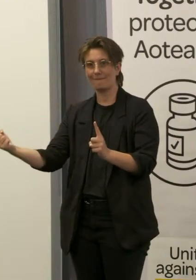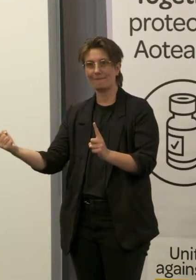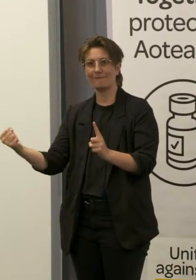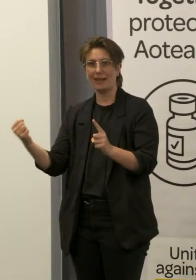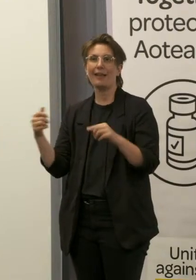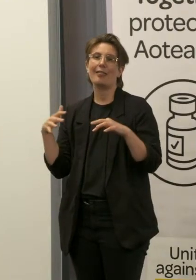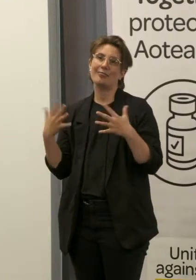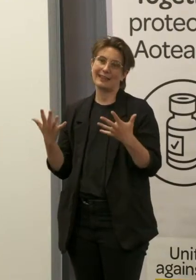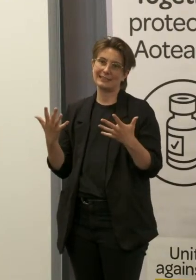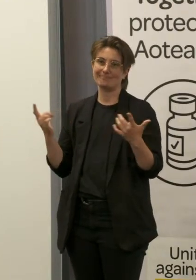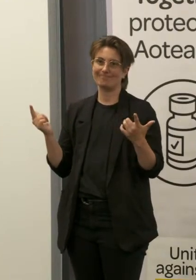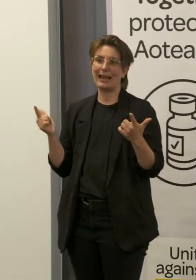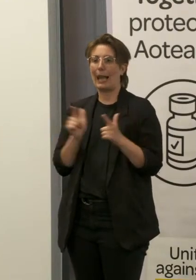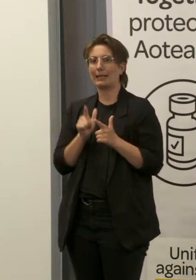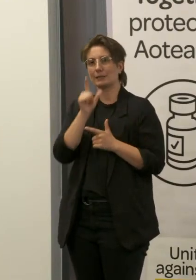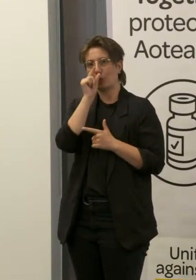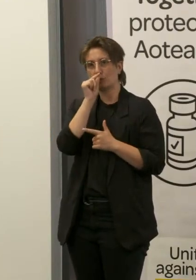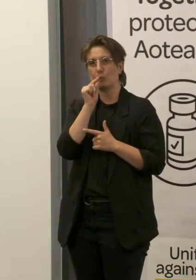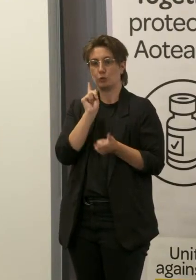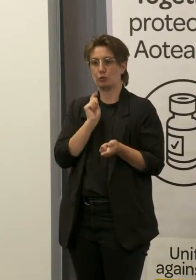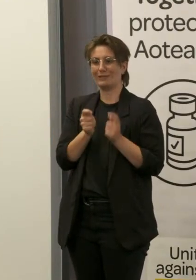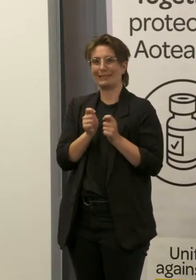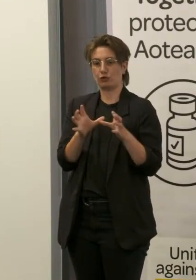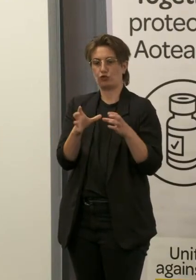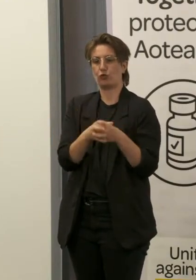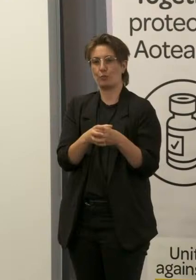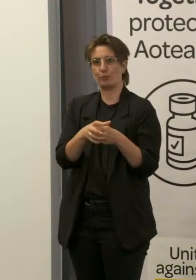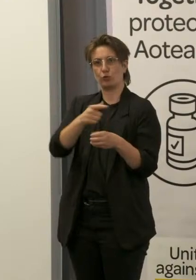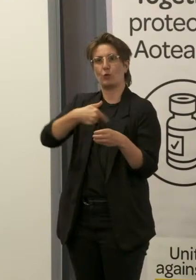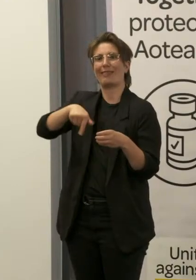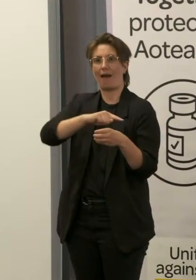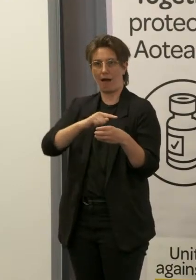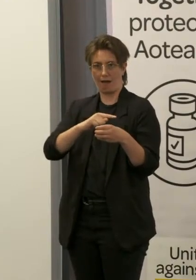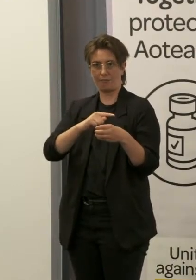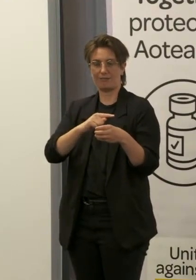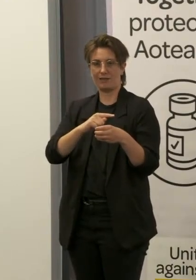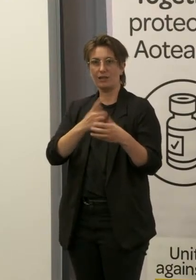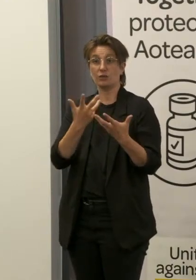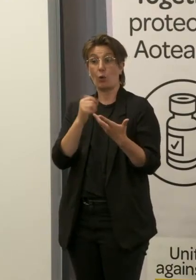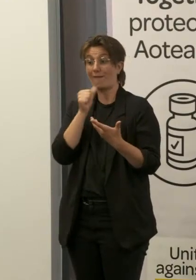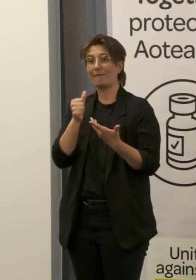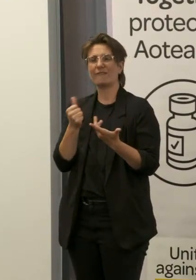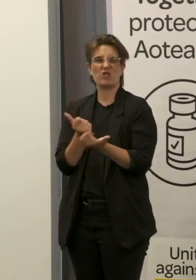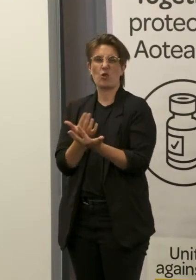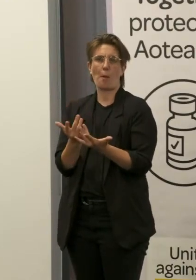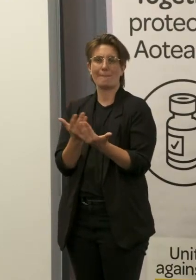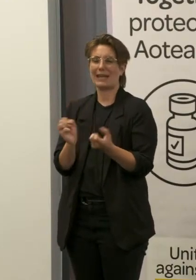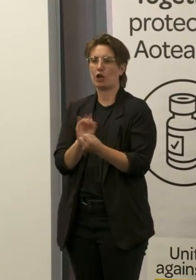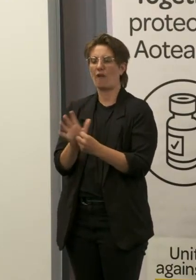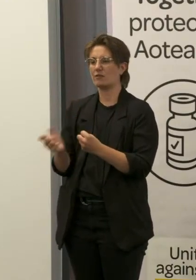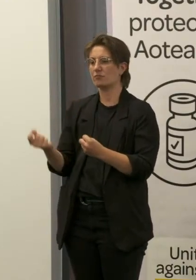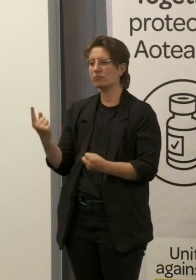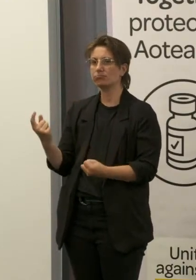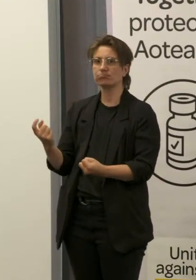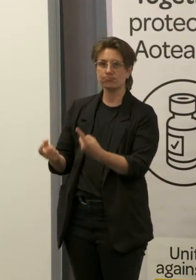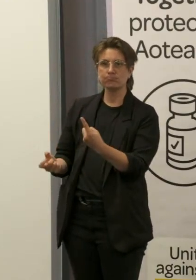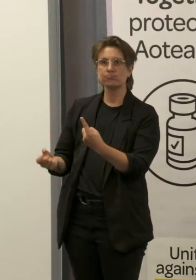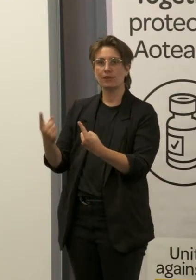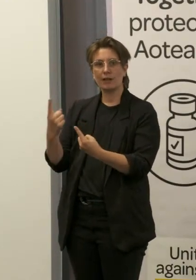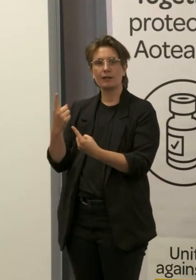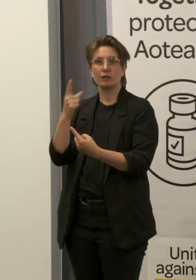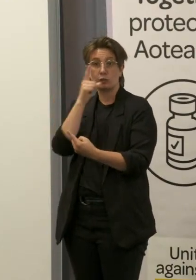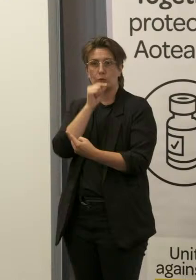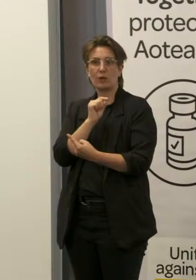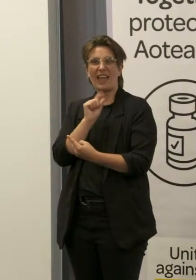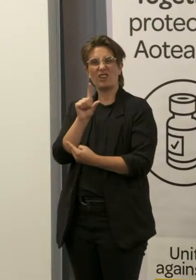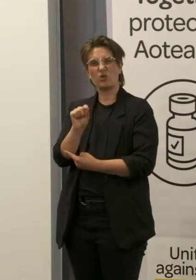tests. And so what that means is with very low rates of infection in the community, you can do even